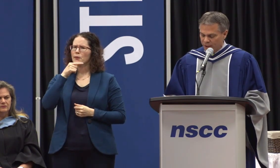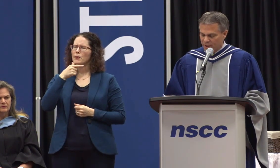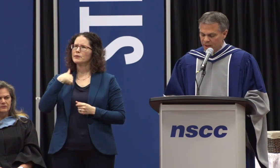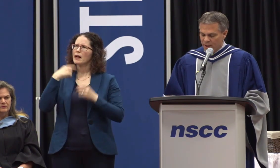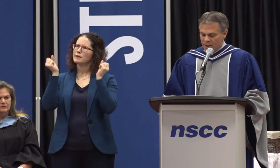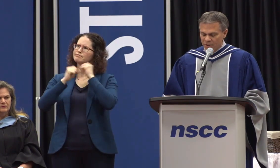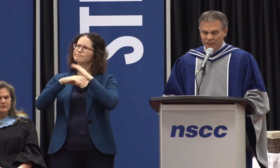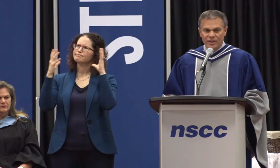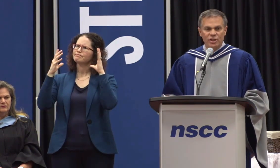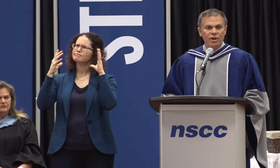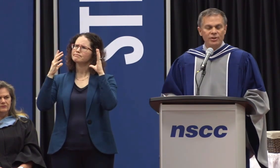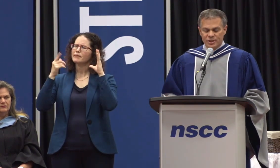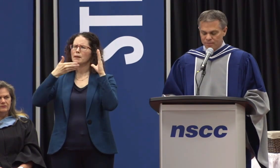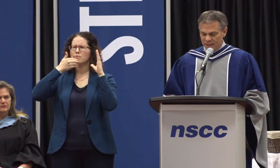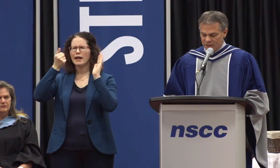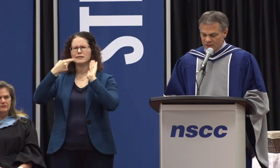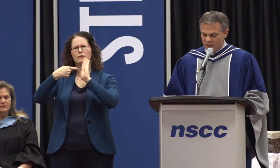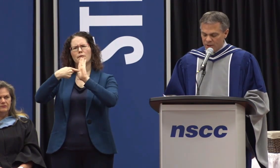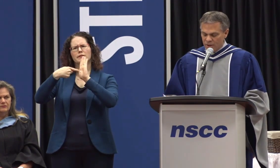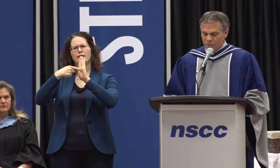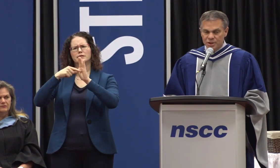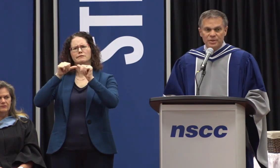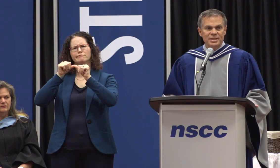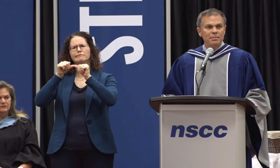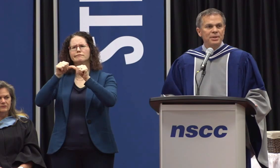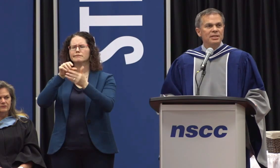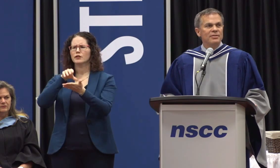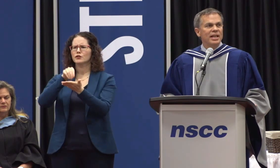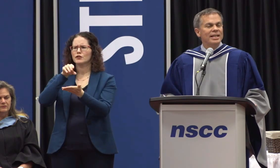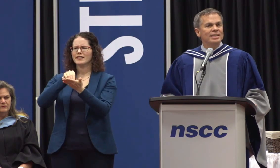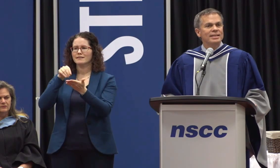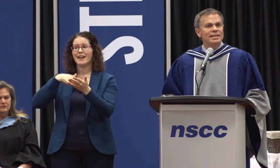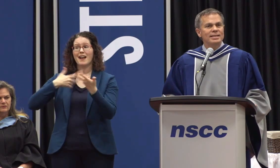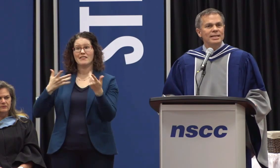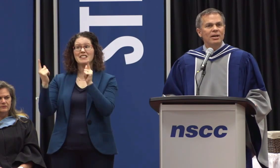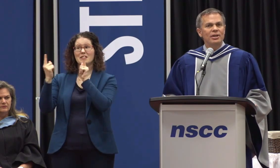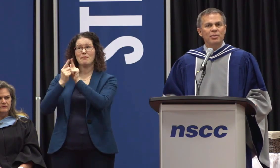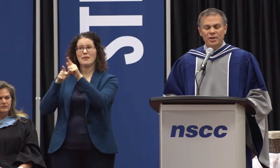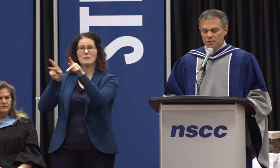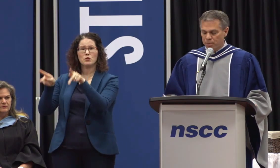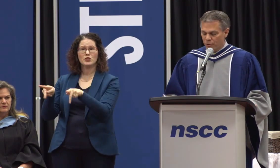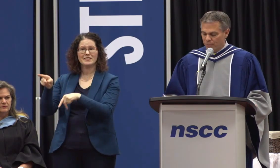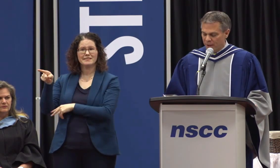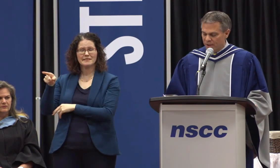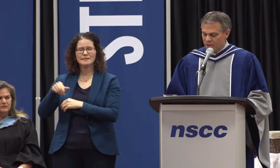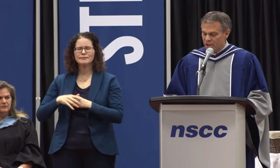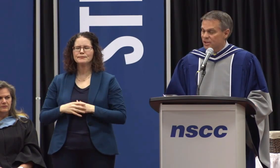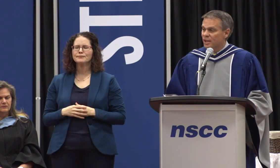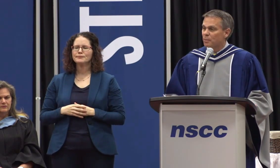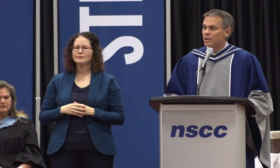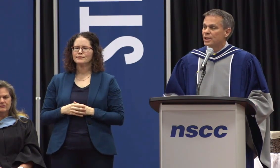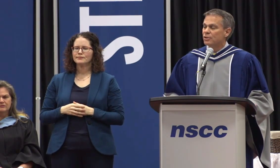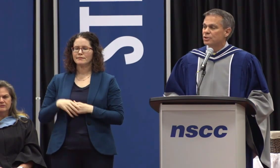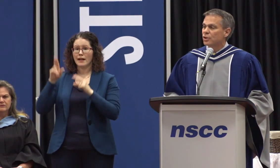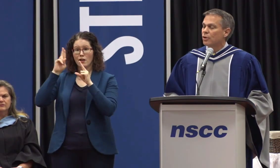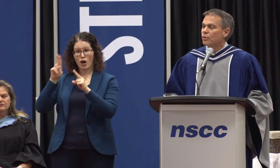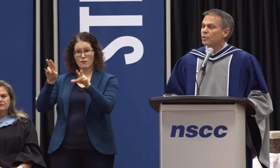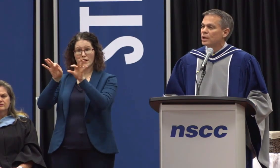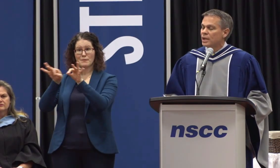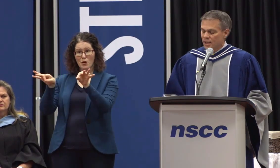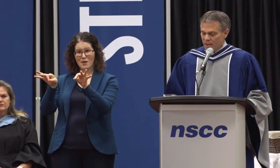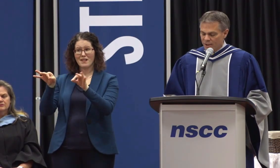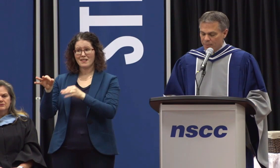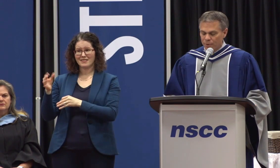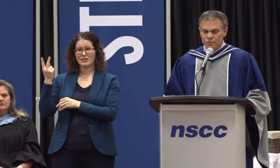lifelong learning that I've had the honor to meet was a recipient of an NSCC honorary diploma just a couple of years